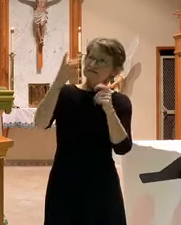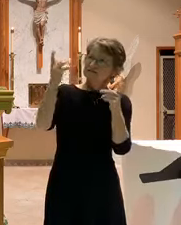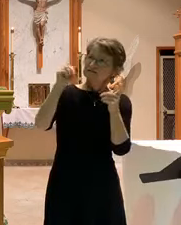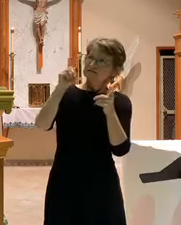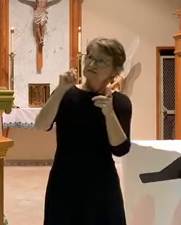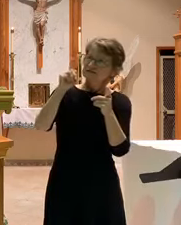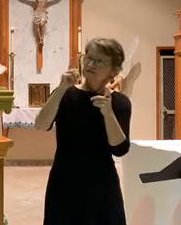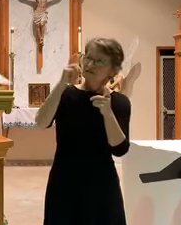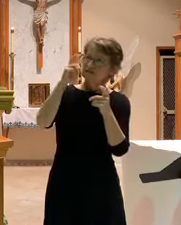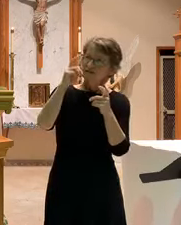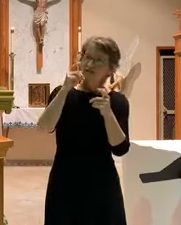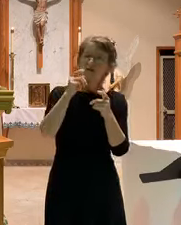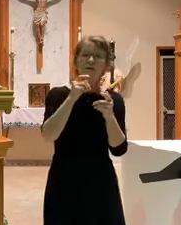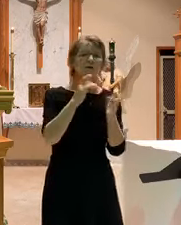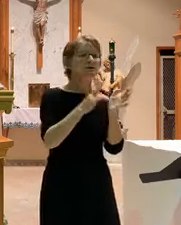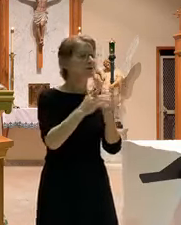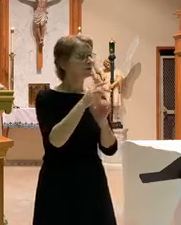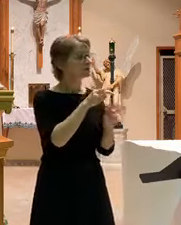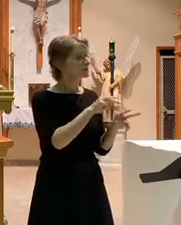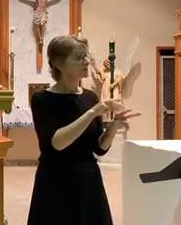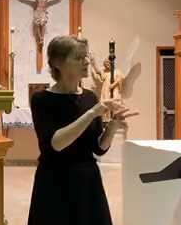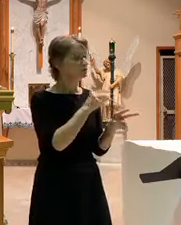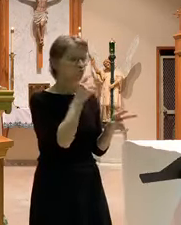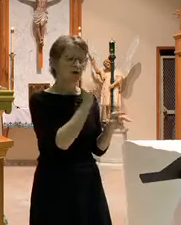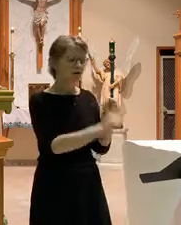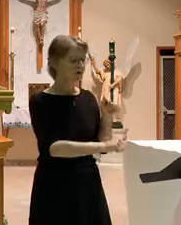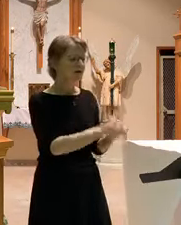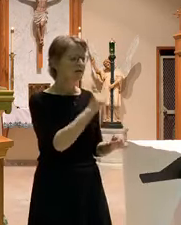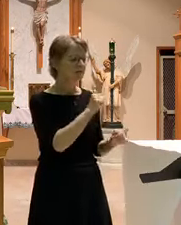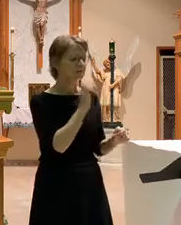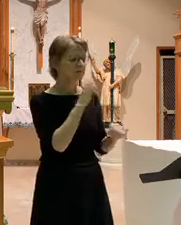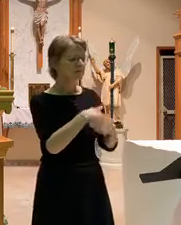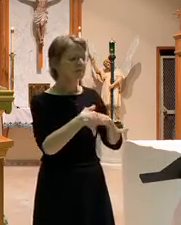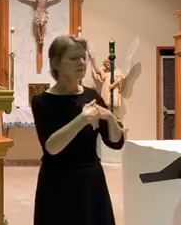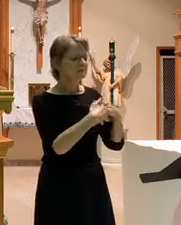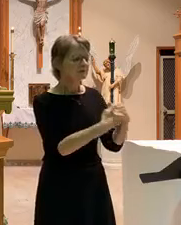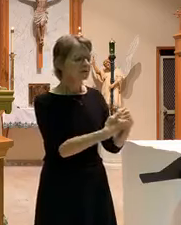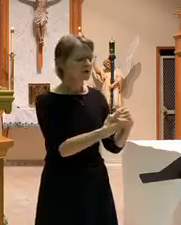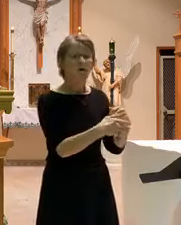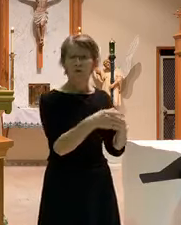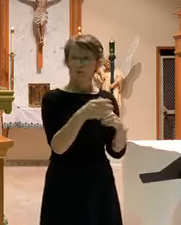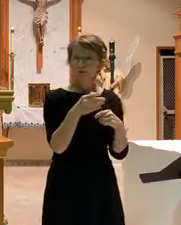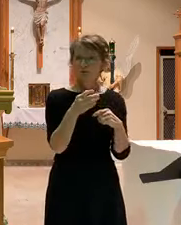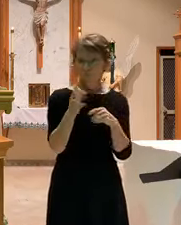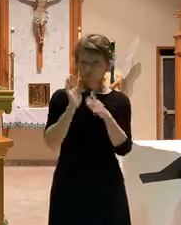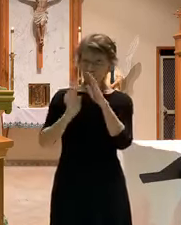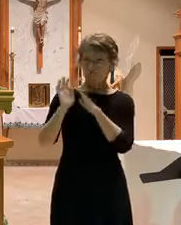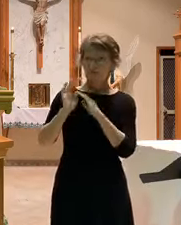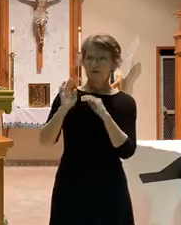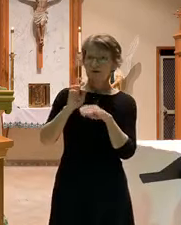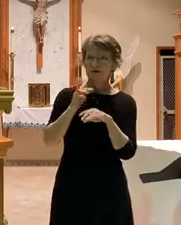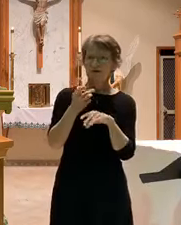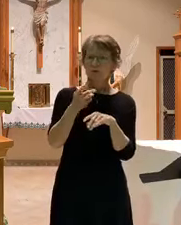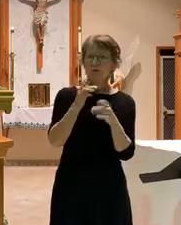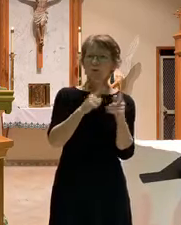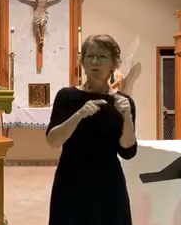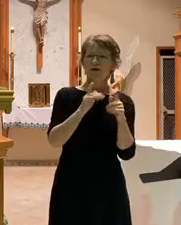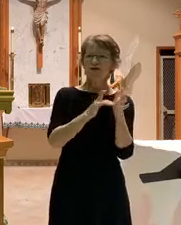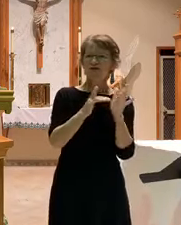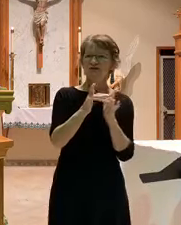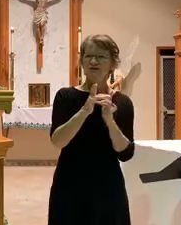"Why did you doubt?" As soon as Jesus steps into the boat, the storm gives way to peace and